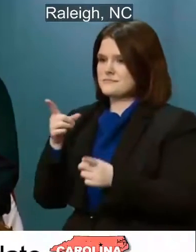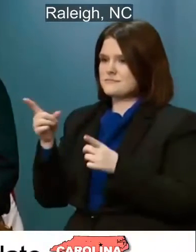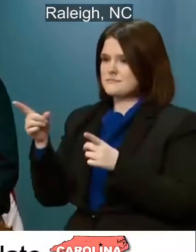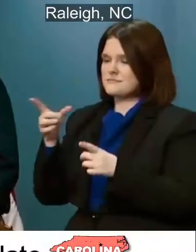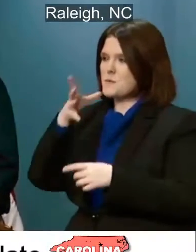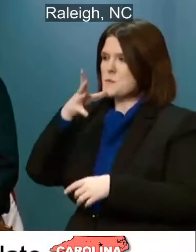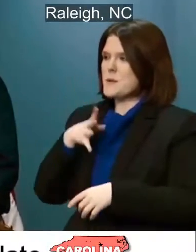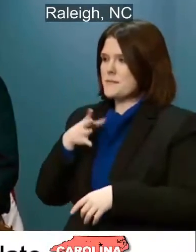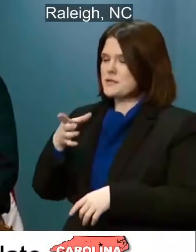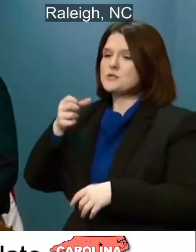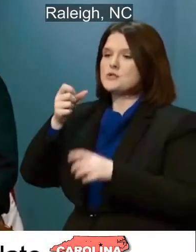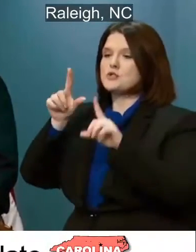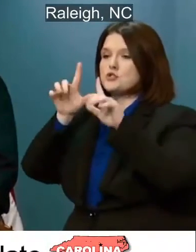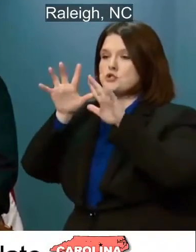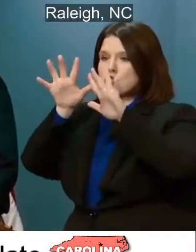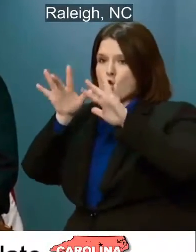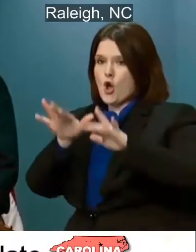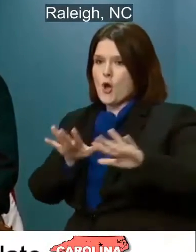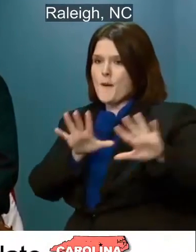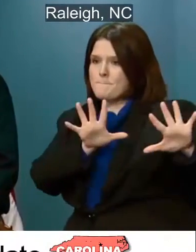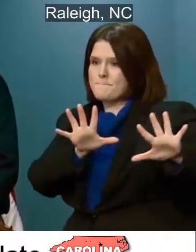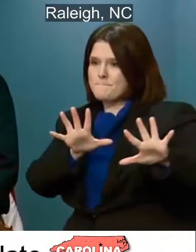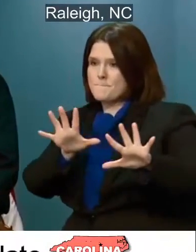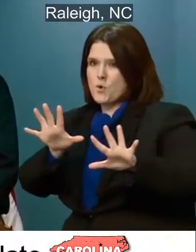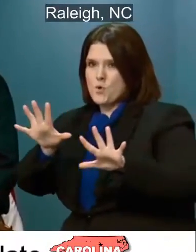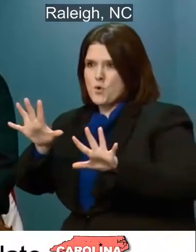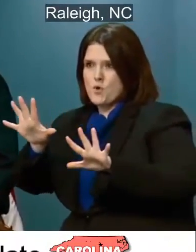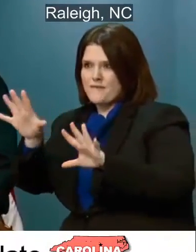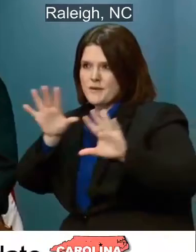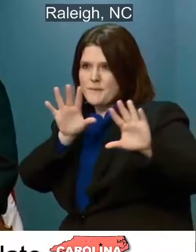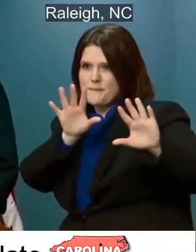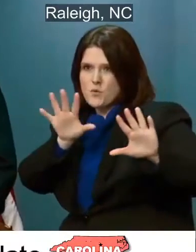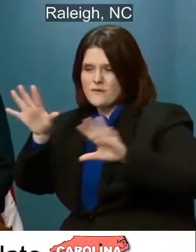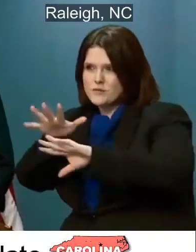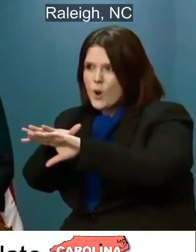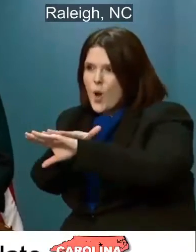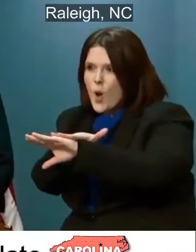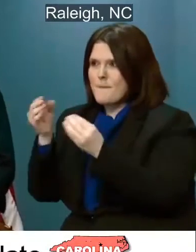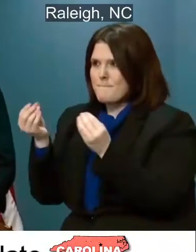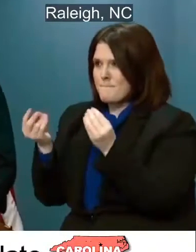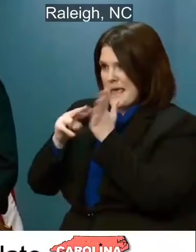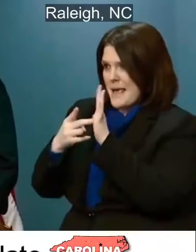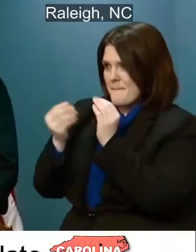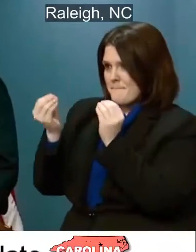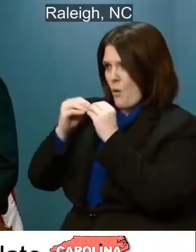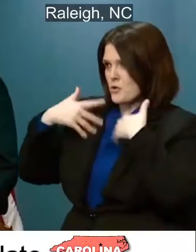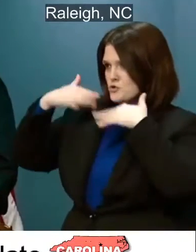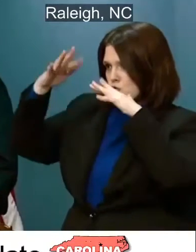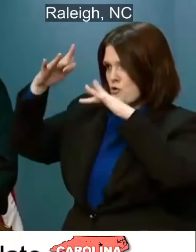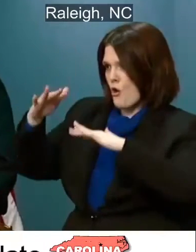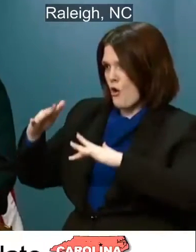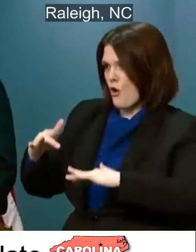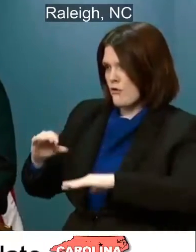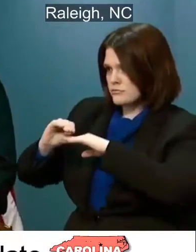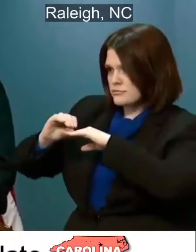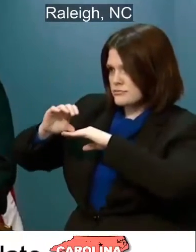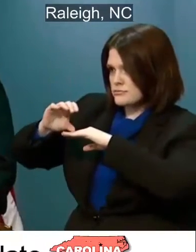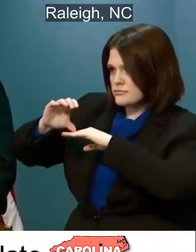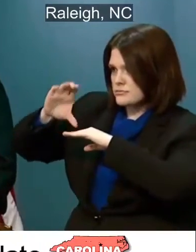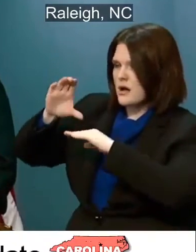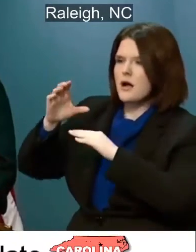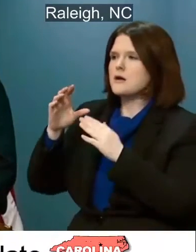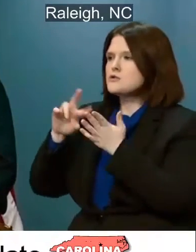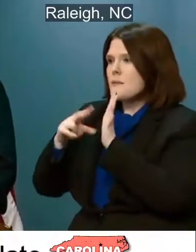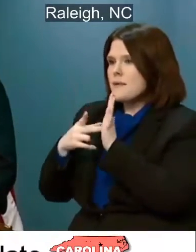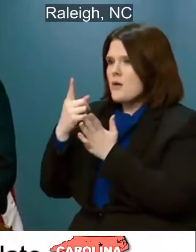moving slower, so that means we could see more accumulation. With more accumulation, what in your plan specifically changed